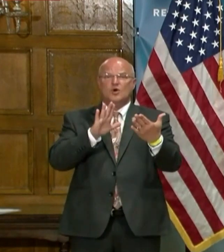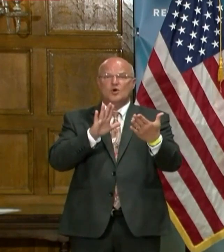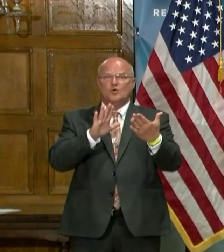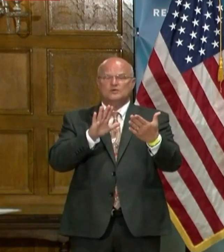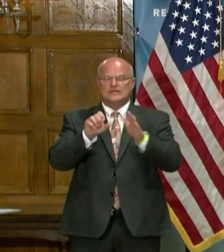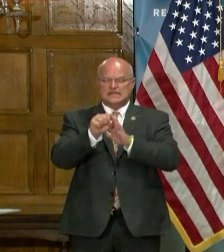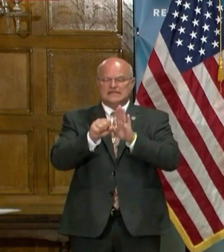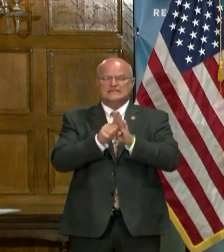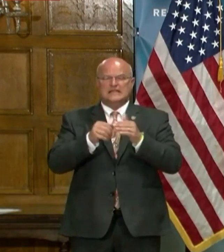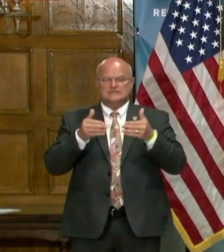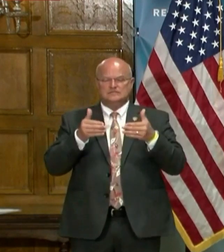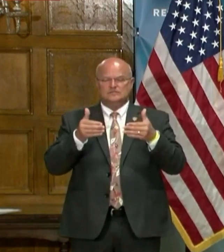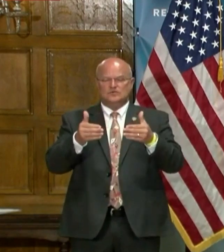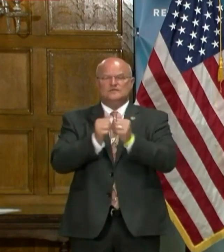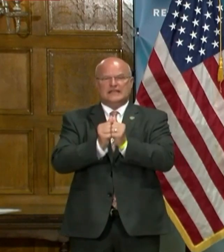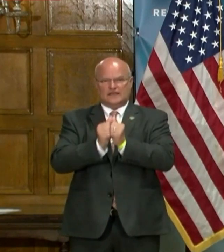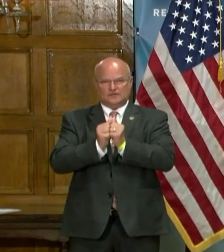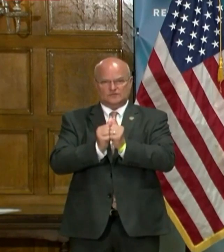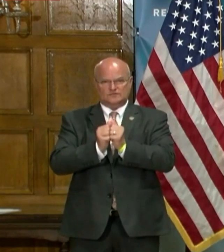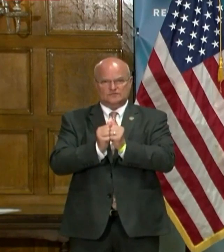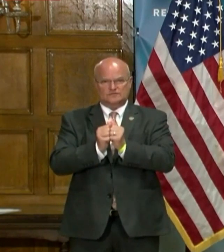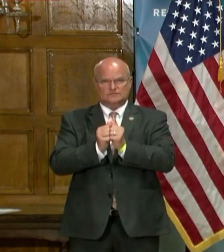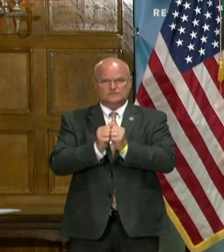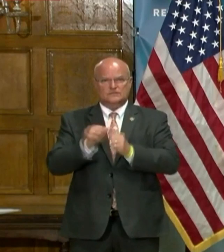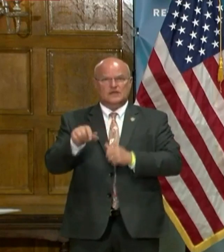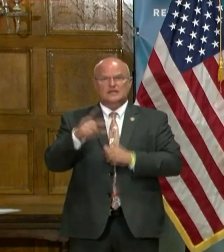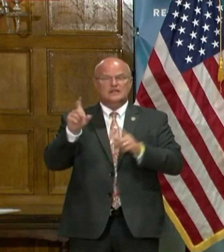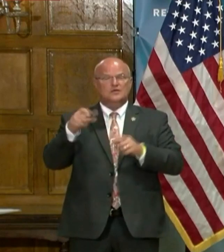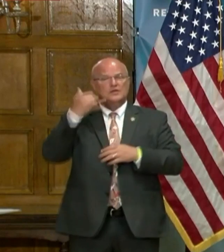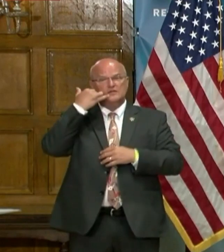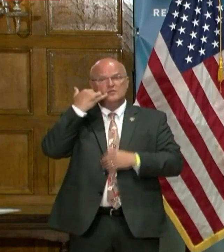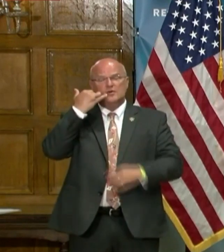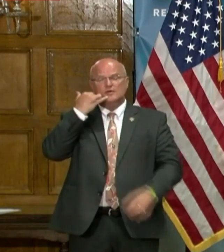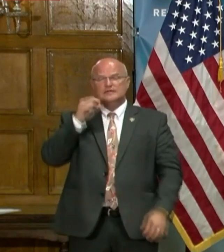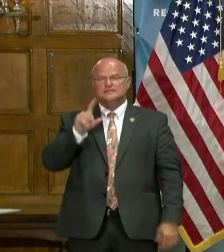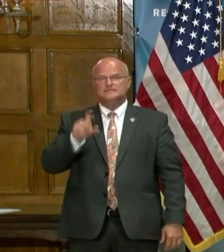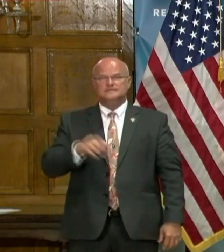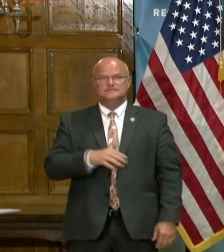to move our state together. Is there another question remotely?